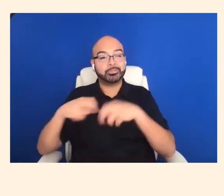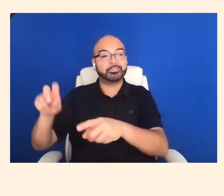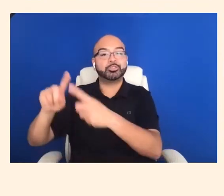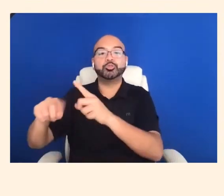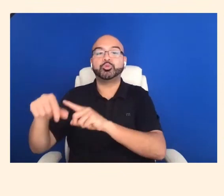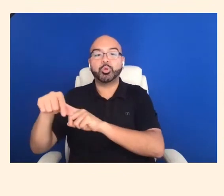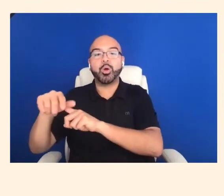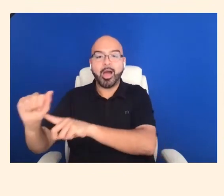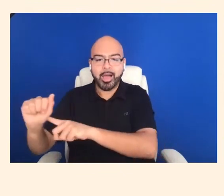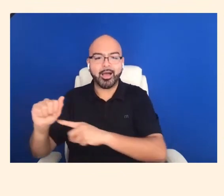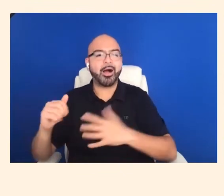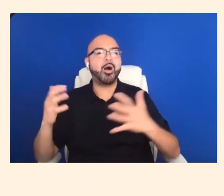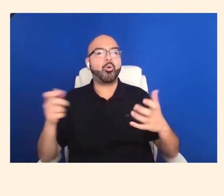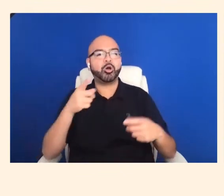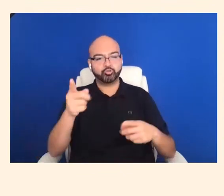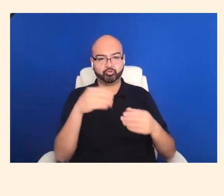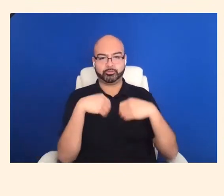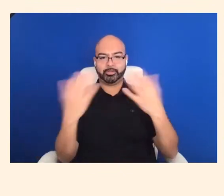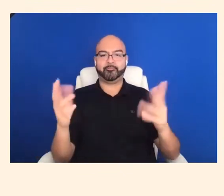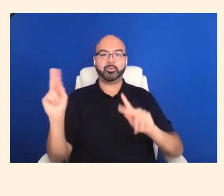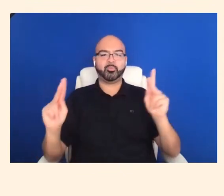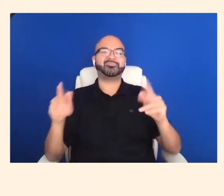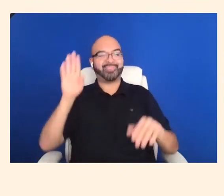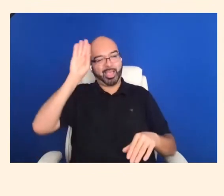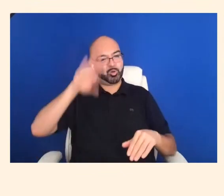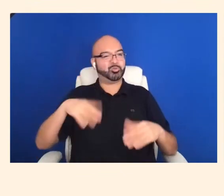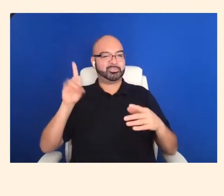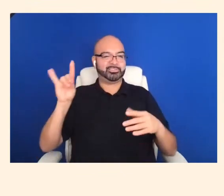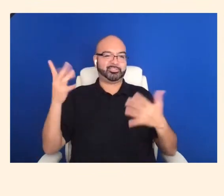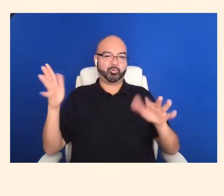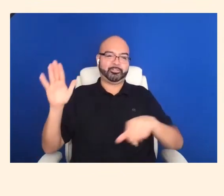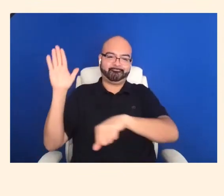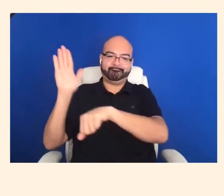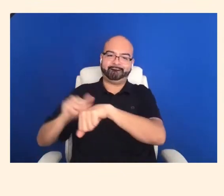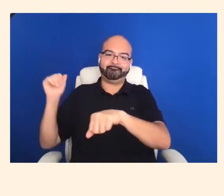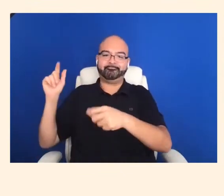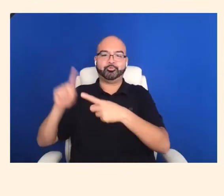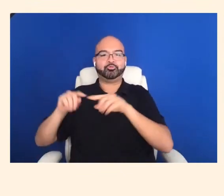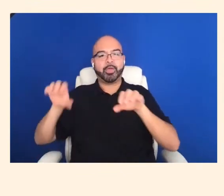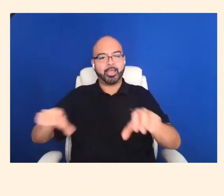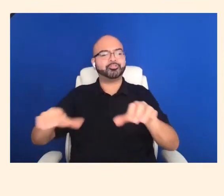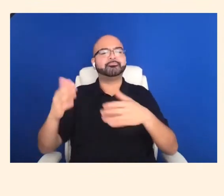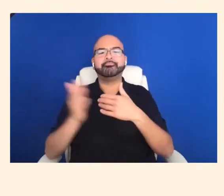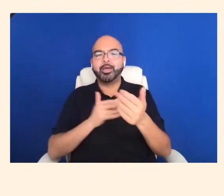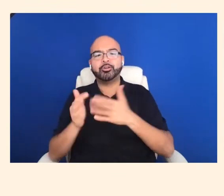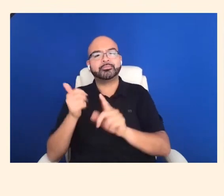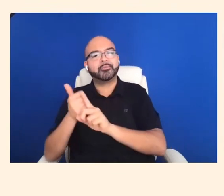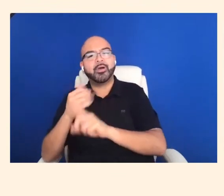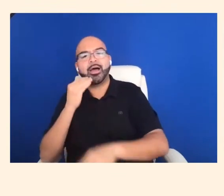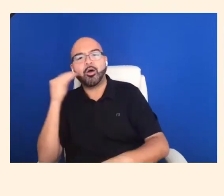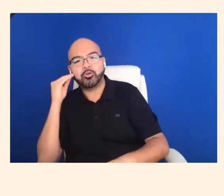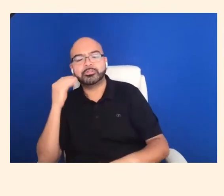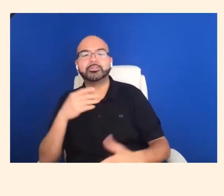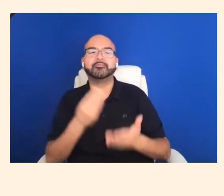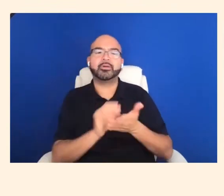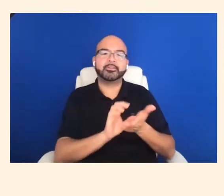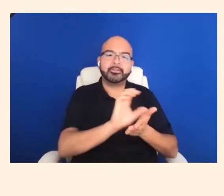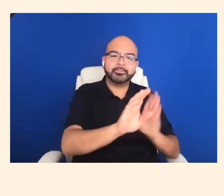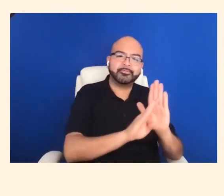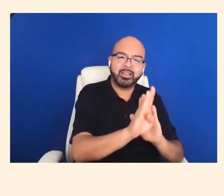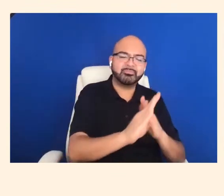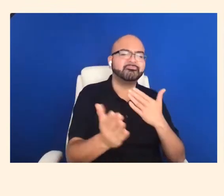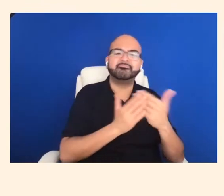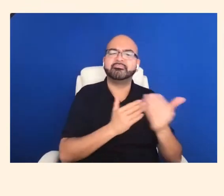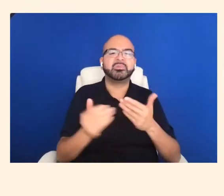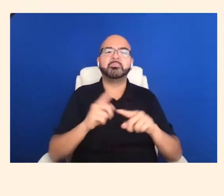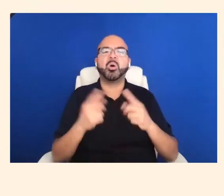to give folks one more time. I know you already gave the call to action to whether it's funders or housing developers or other organizations, but what are direct